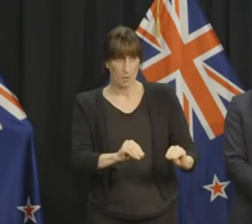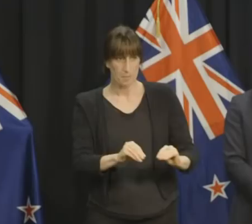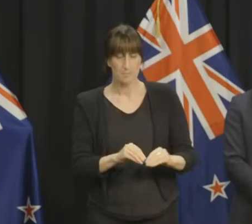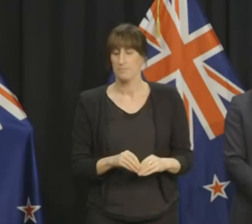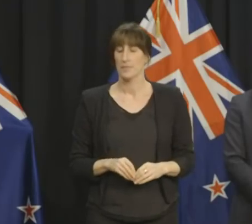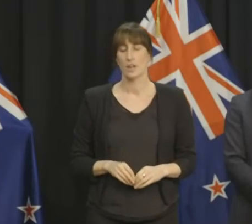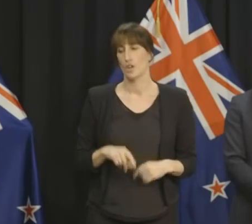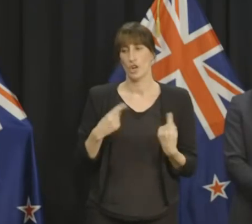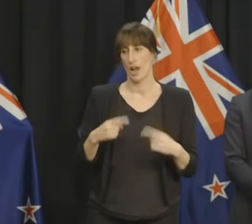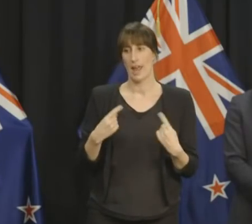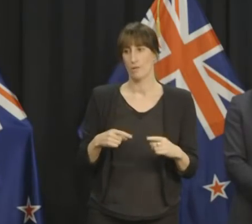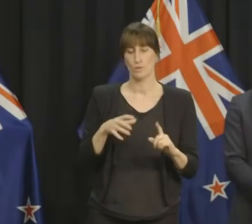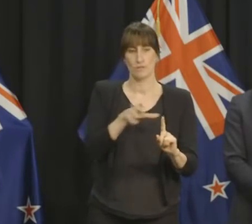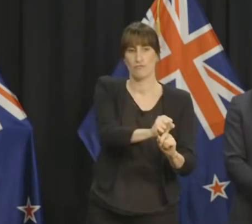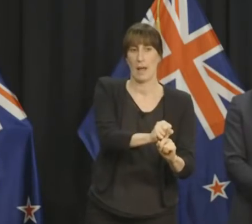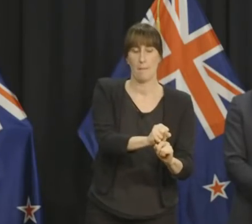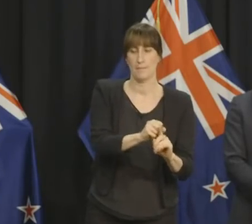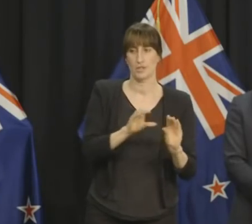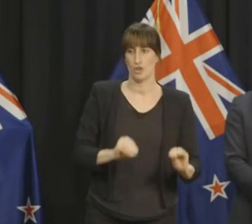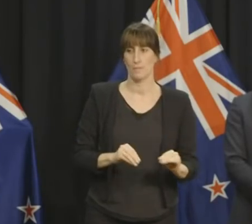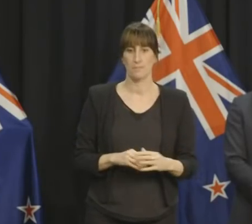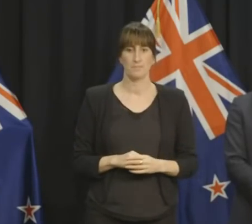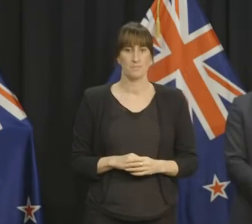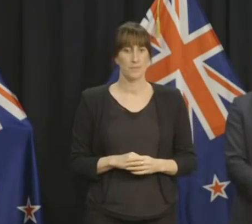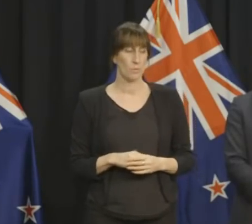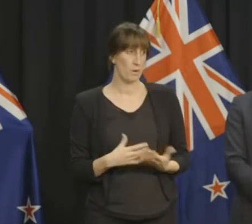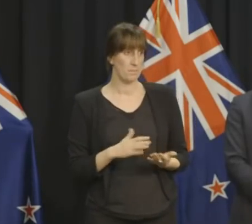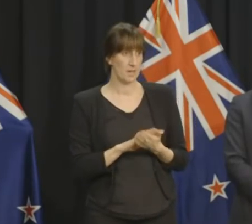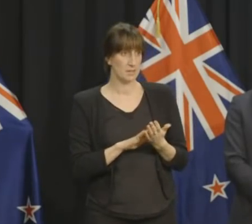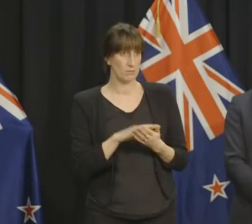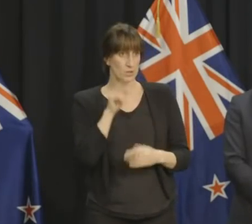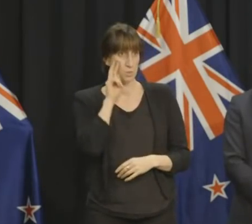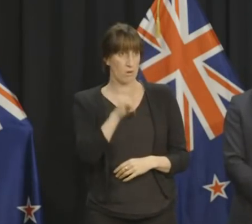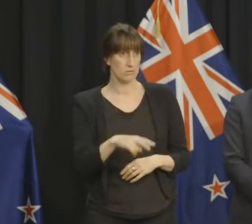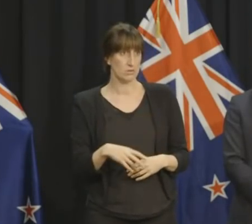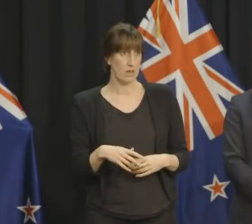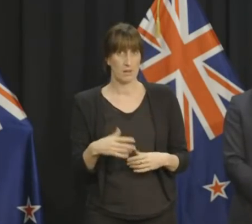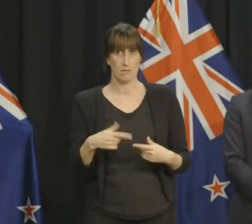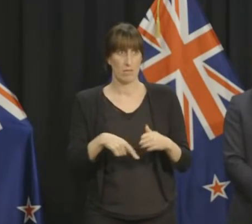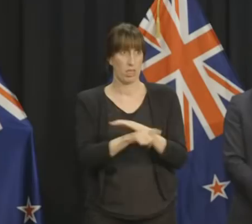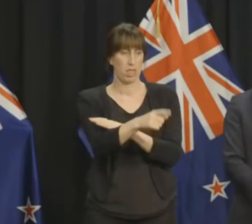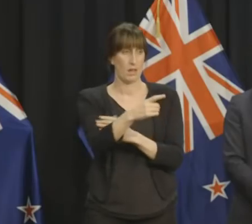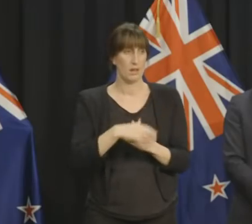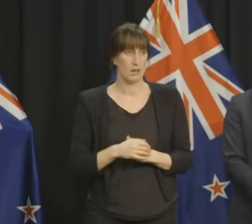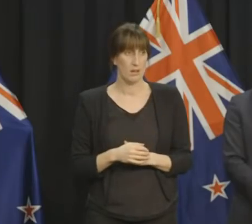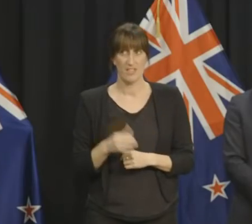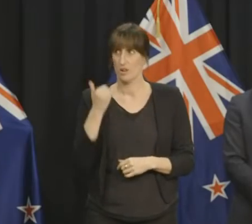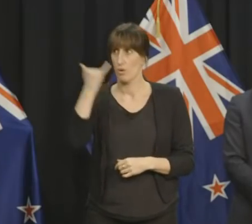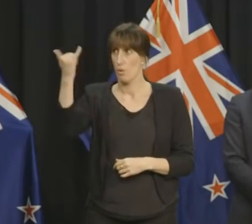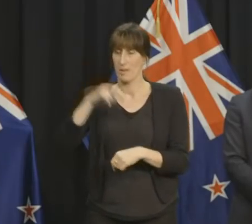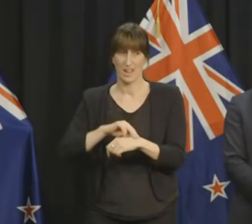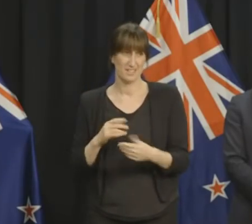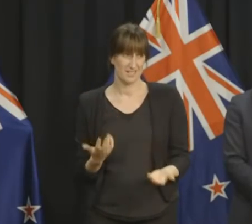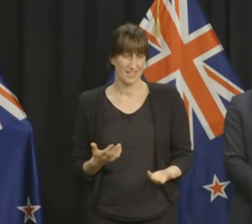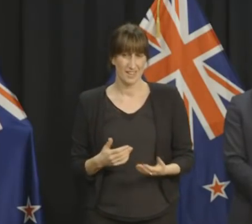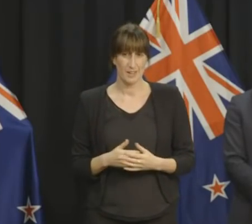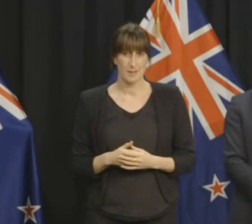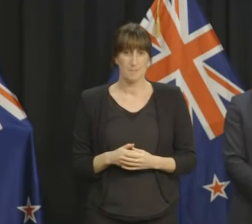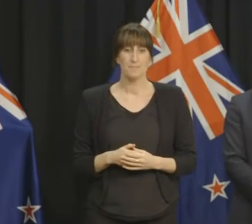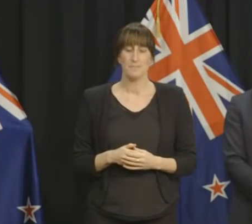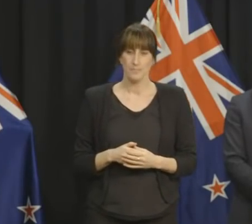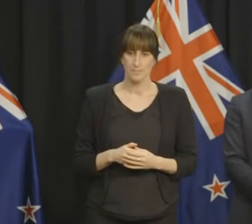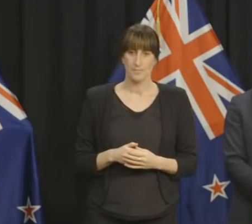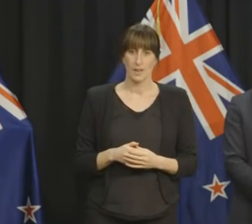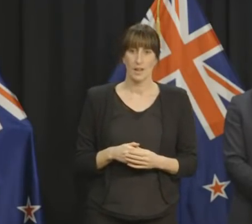111 like the rest of us. And that's why it's a multifaceted approach. You're going to be observing them, you're going to be then calling in the appropriate support. But the issue is an observation, the issue